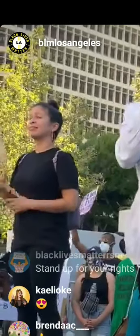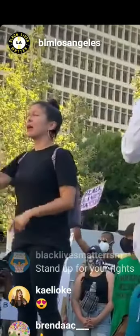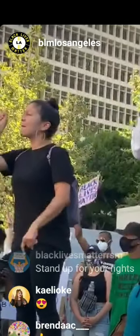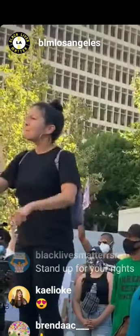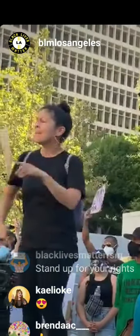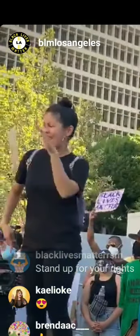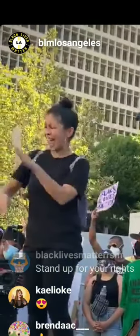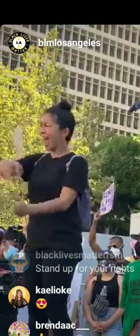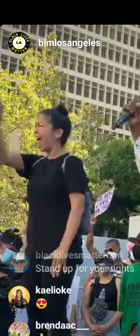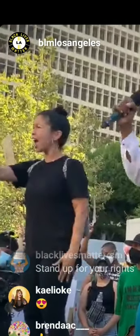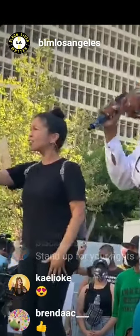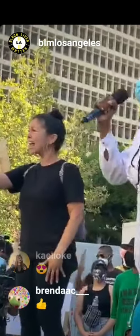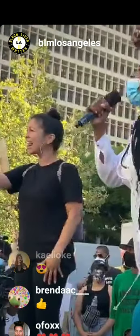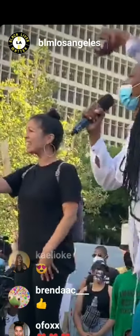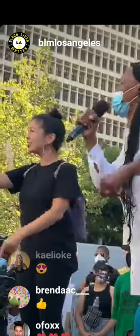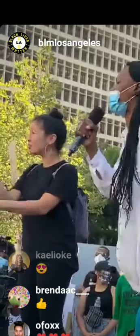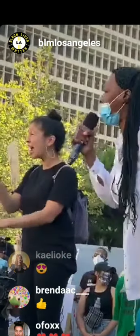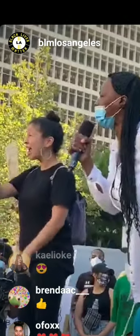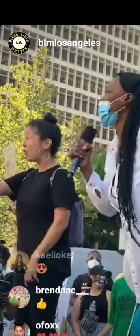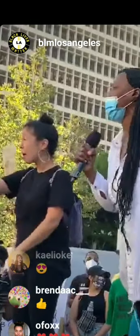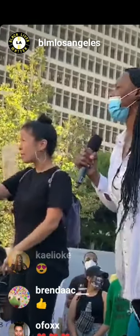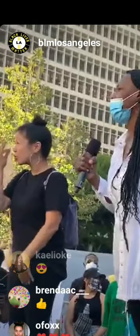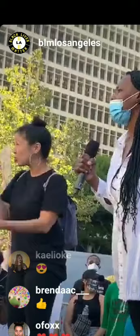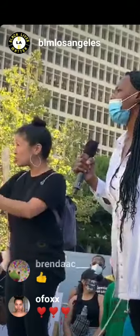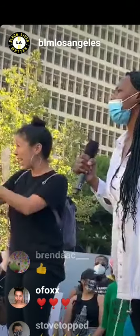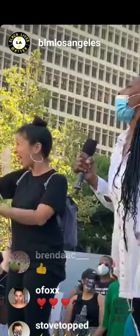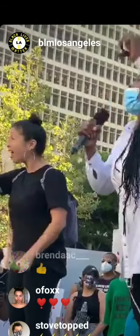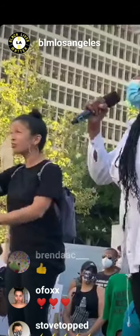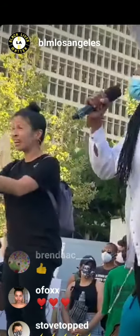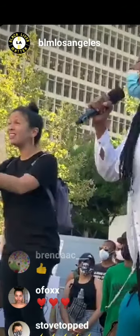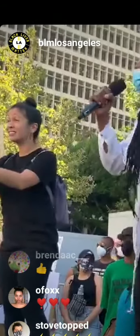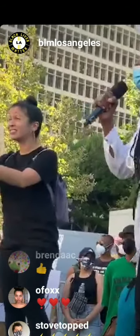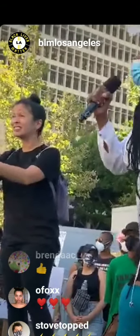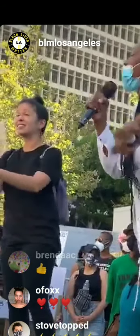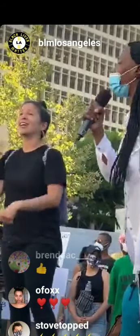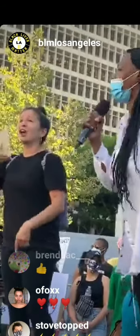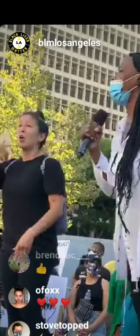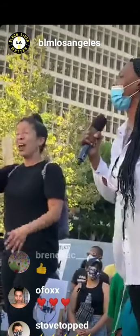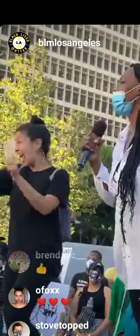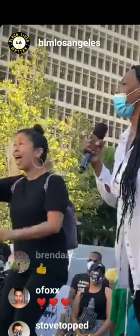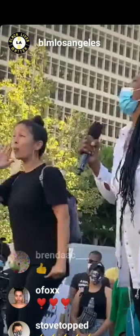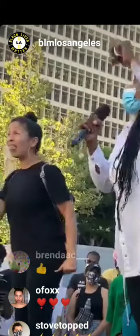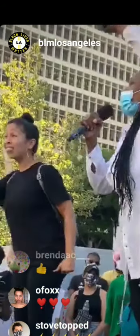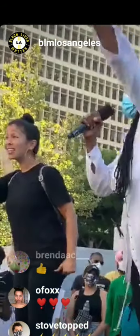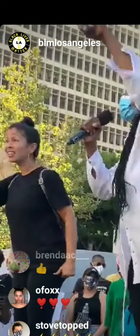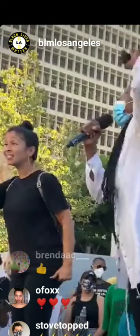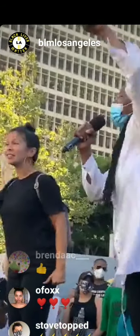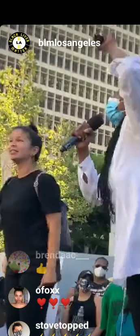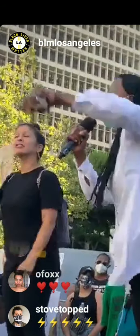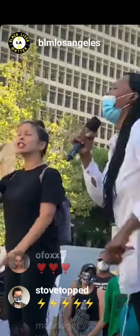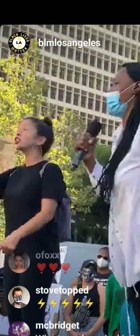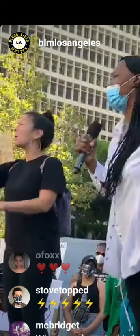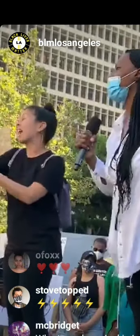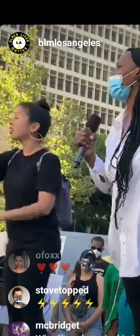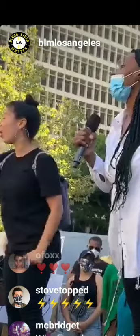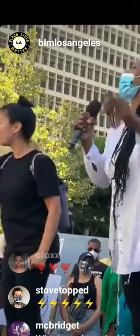We got to get Jackie Lacey out of here in November, right? Are we gonna get her up? She